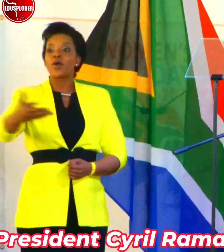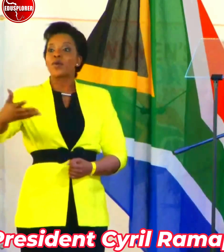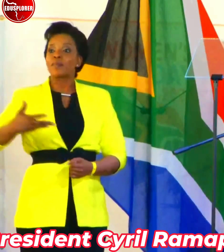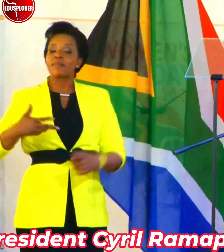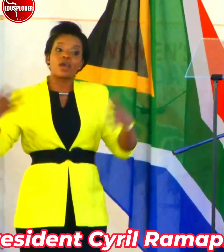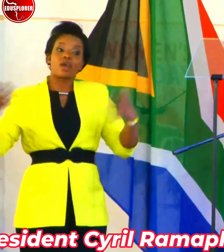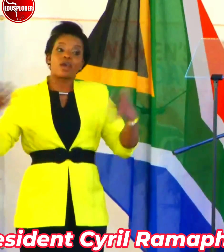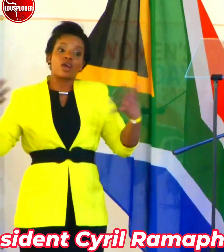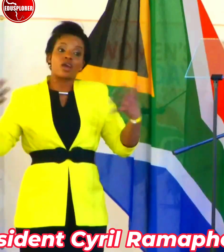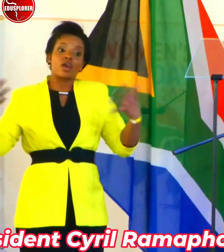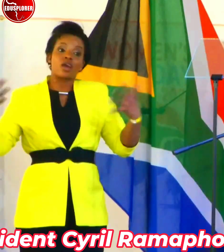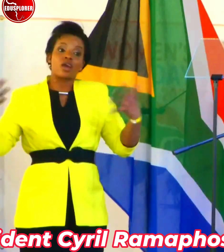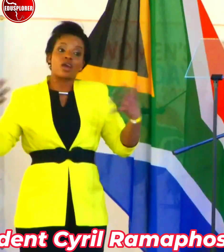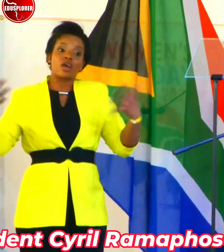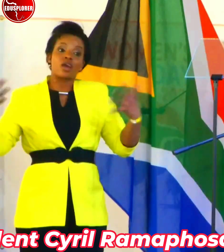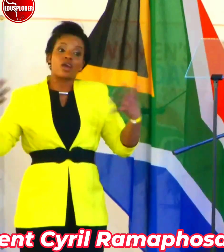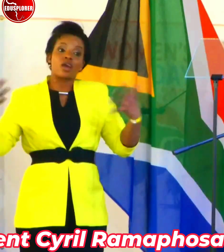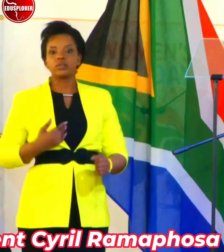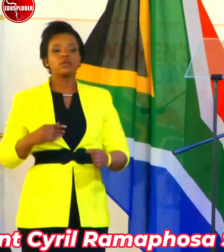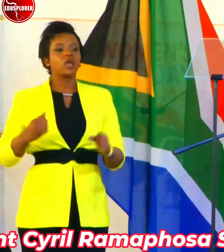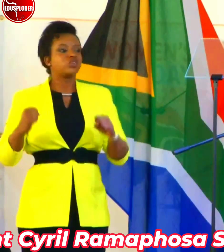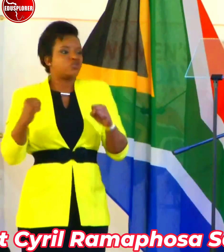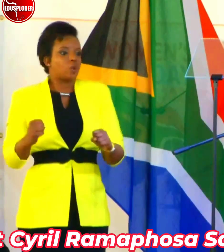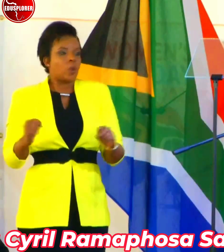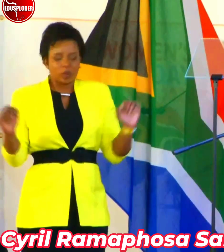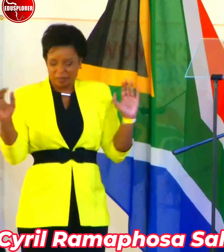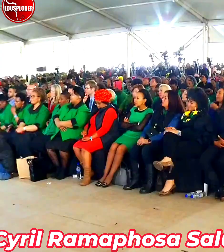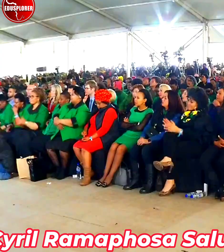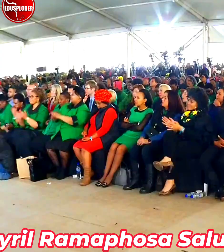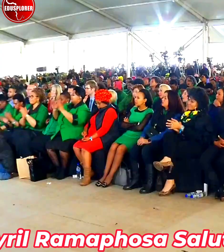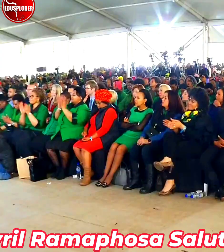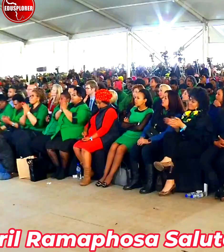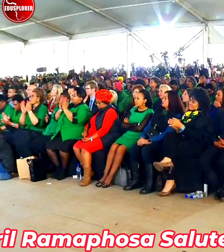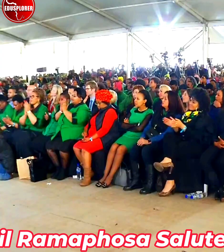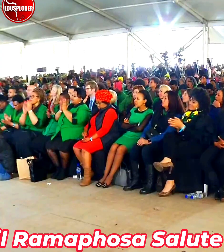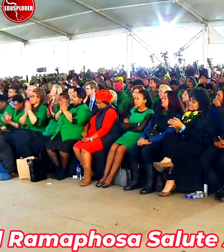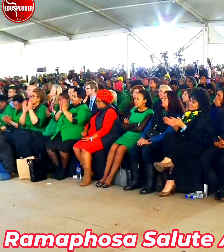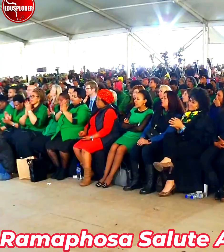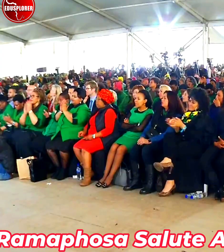basadi ba tshwara thipa ka bohaleng ba yona.